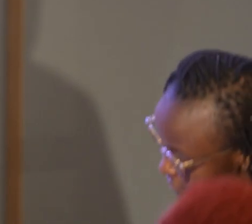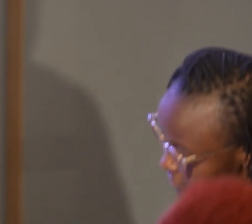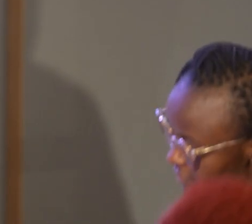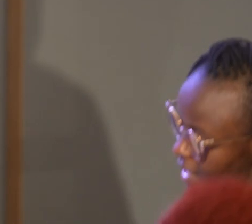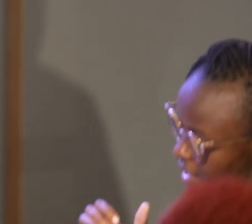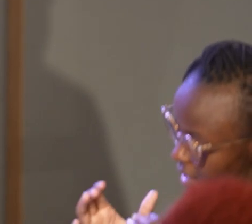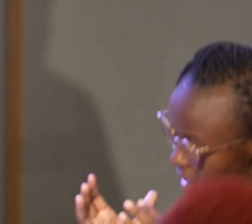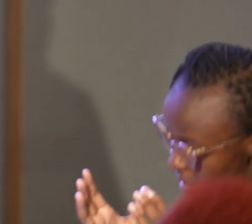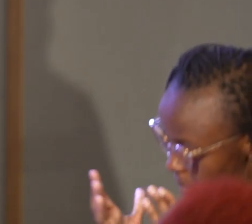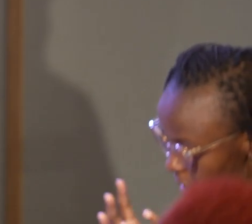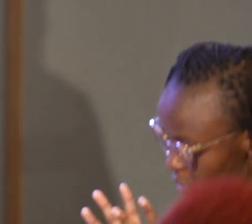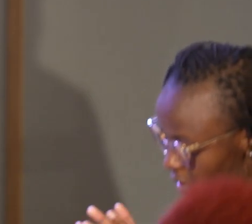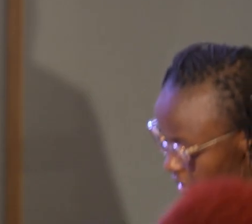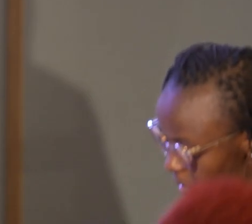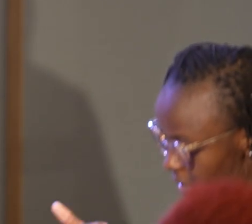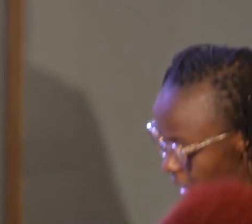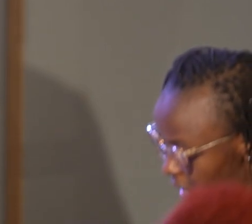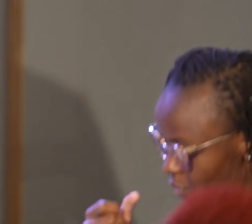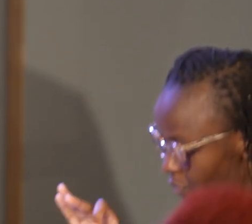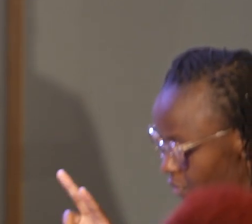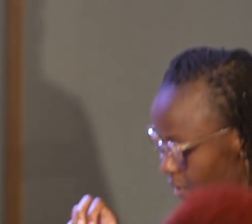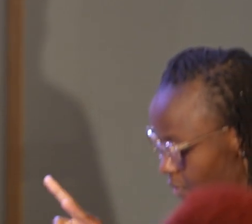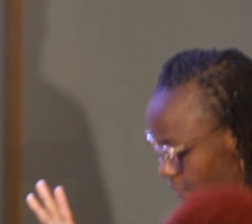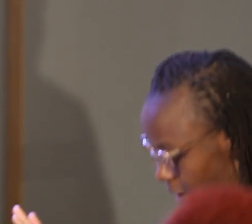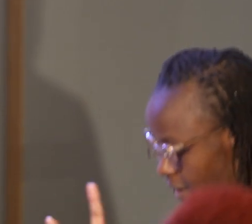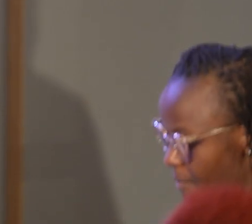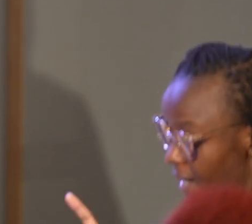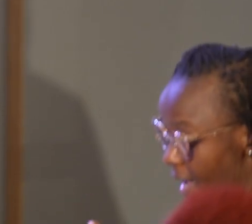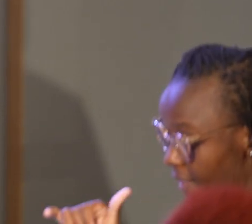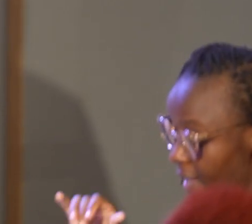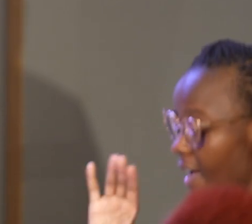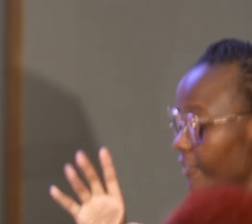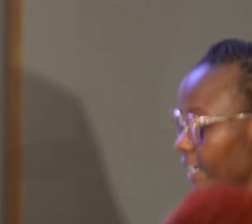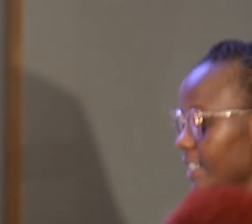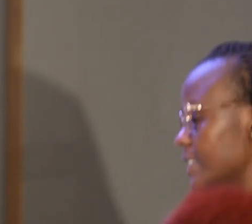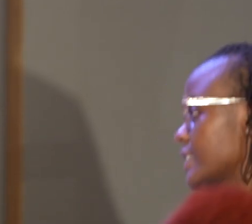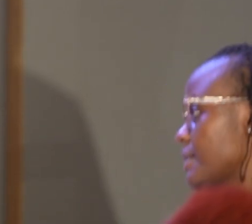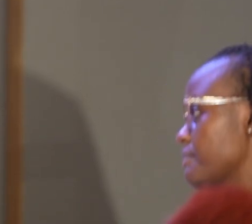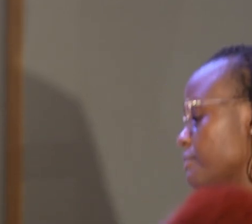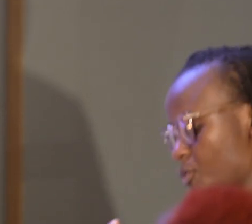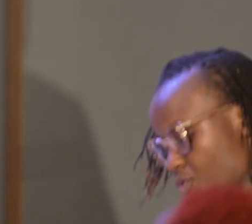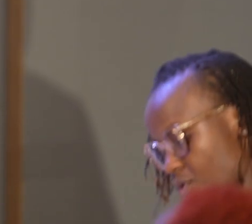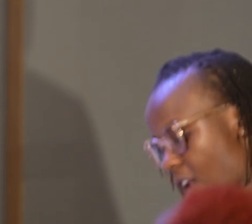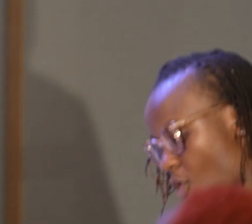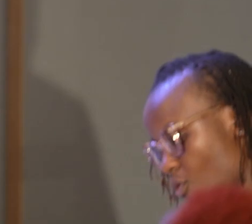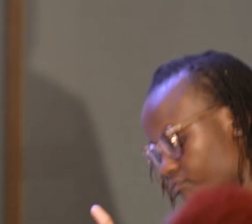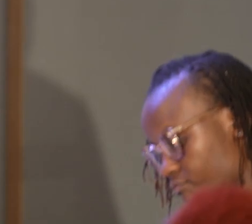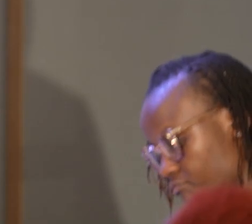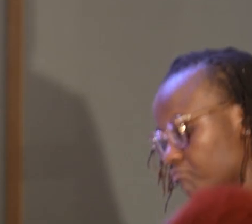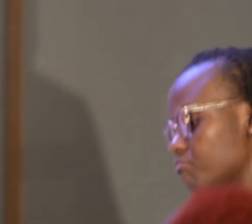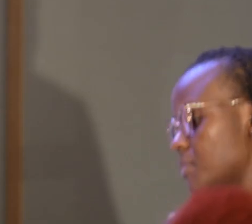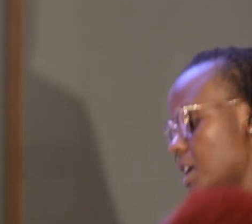with Disabilities Act 2025, but it is also true for other African countries. The Ugandan law was adopted